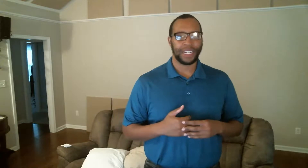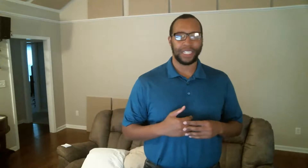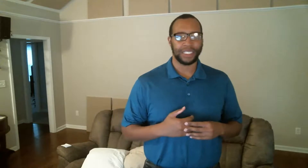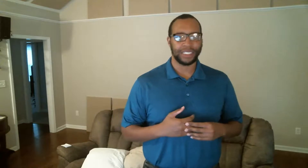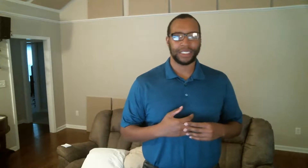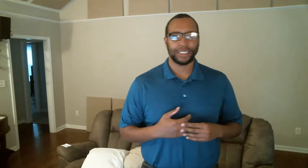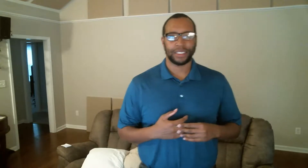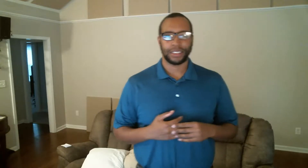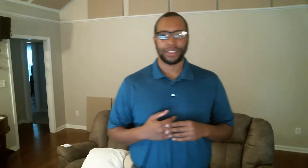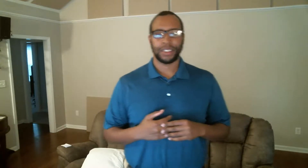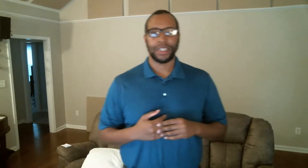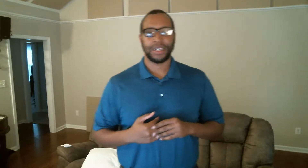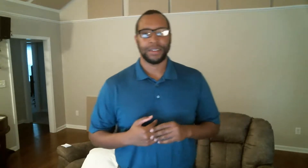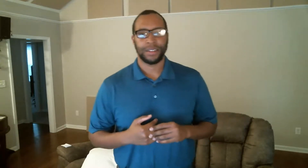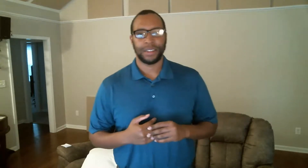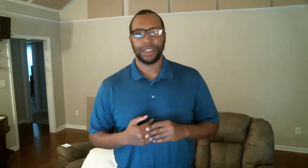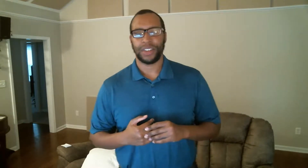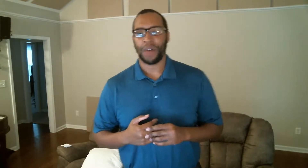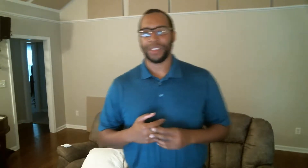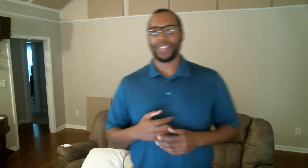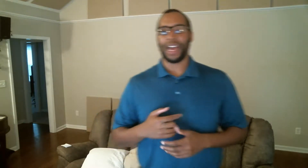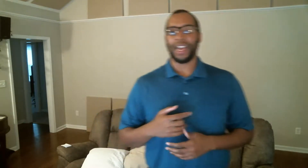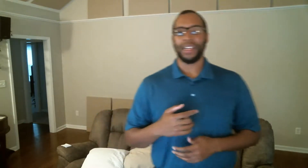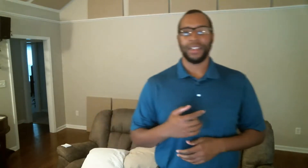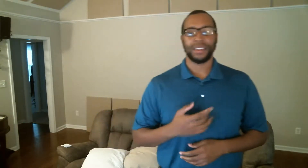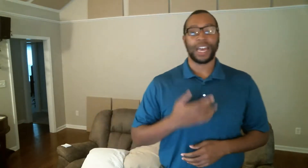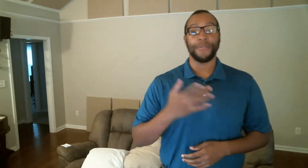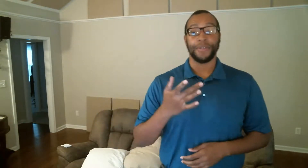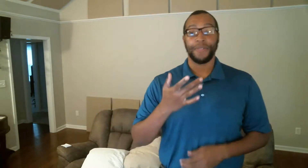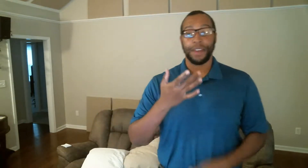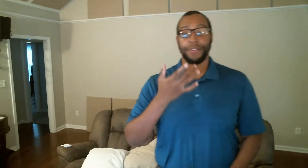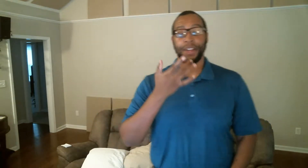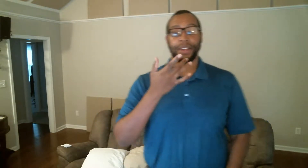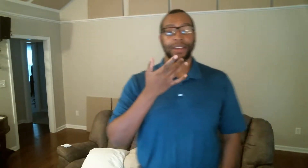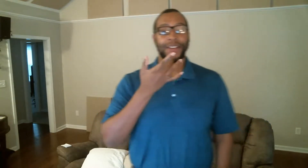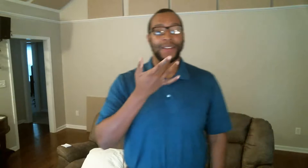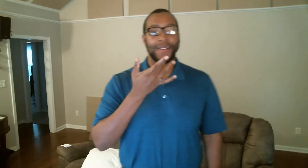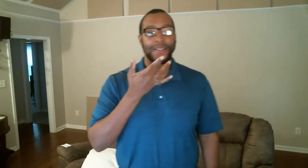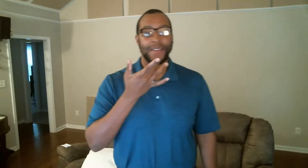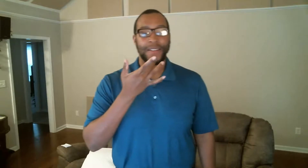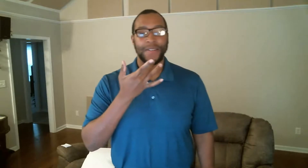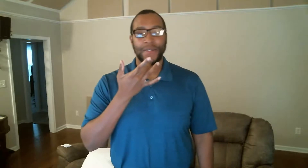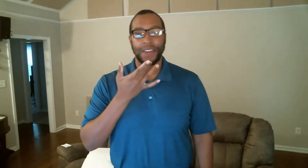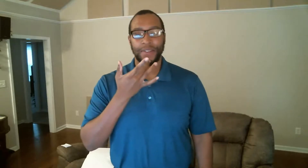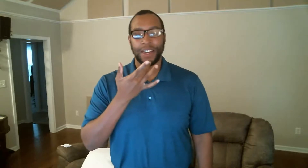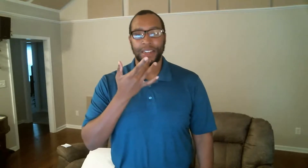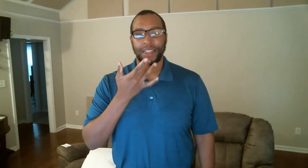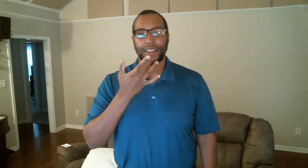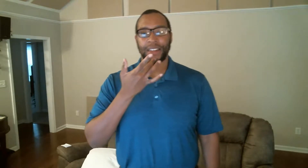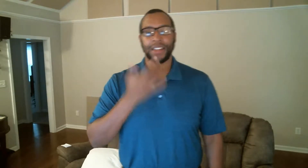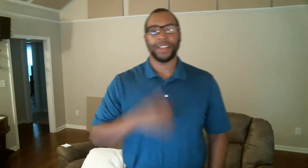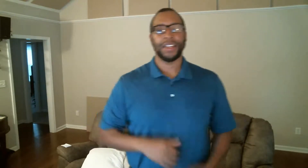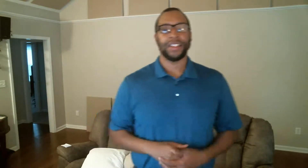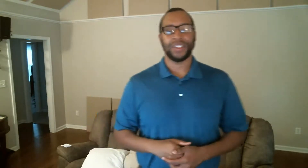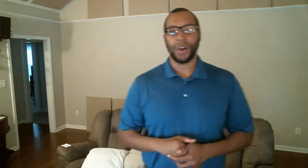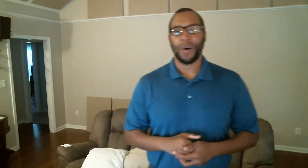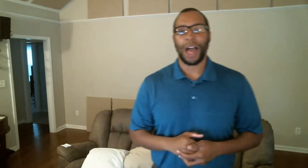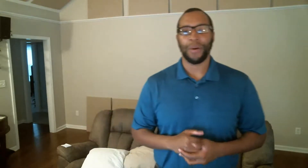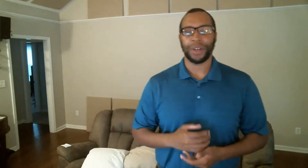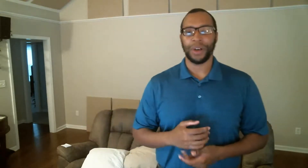color? So I would sign for favorite, favorite. So I would